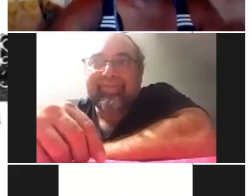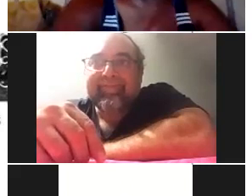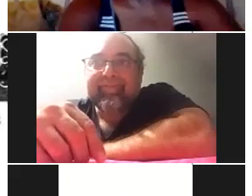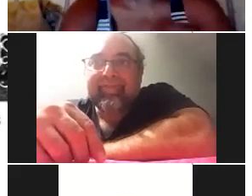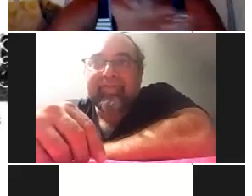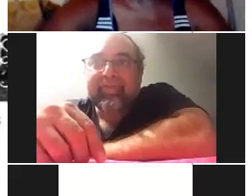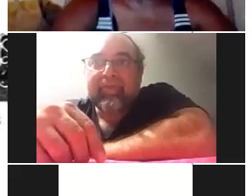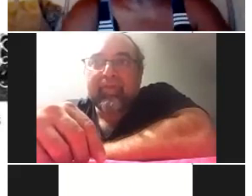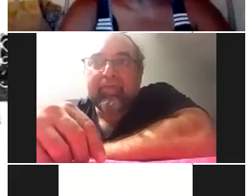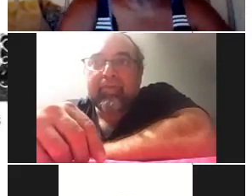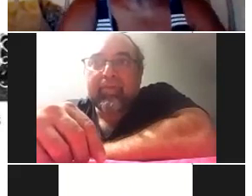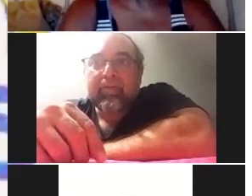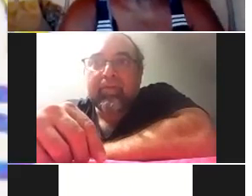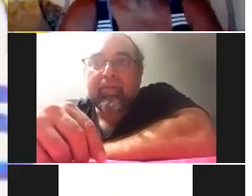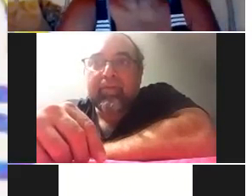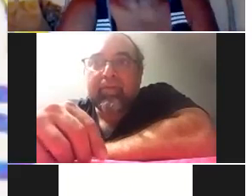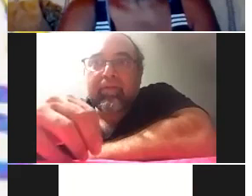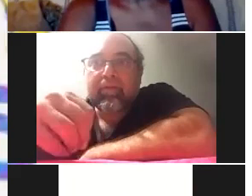move on to the next slide?